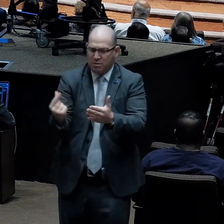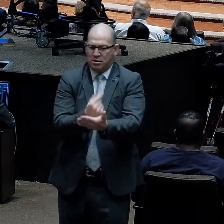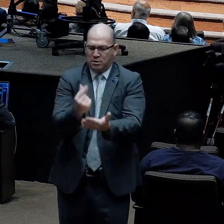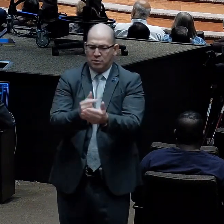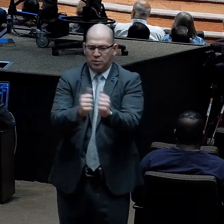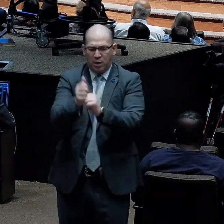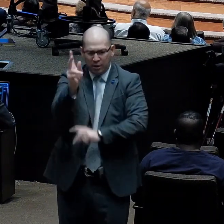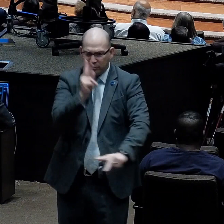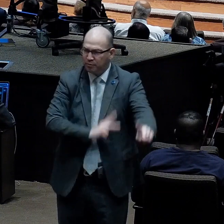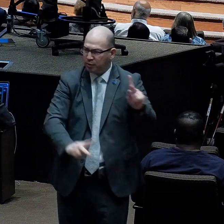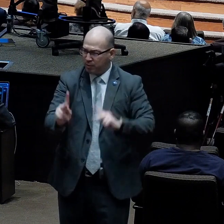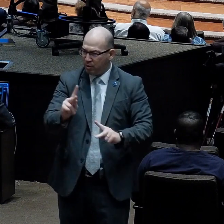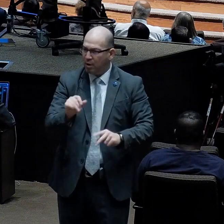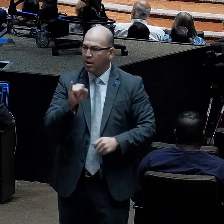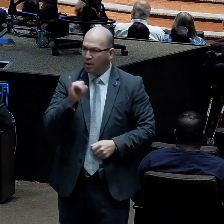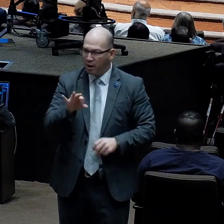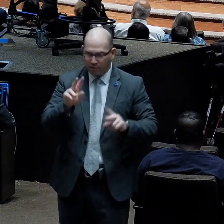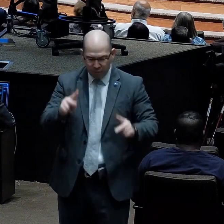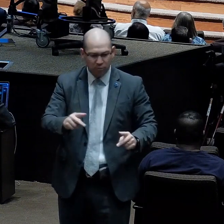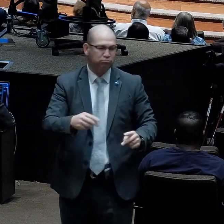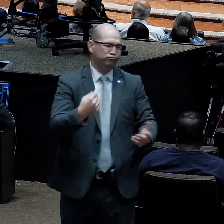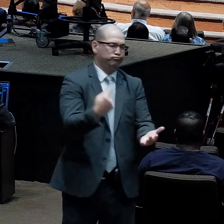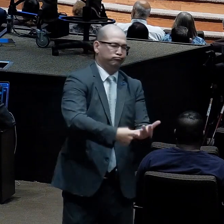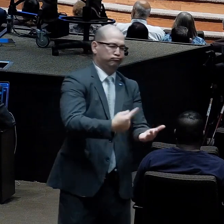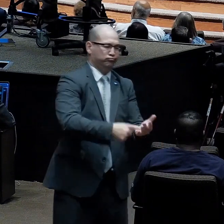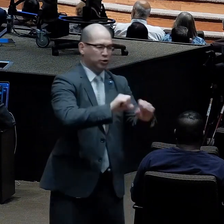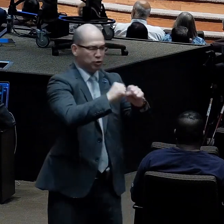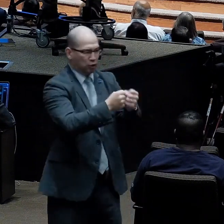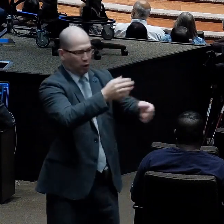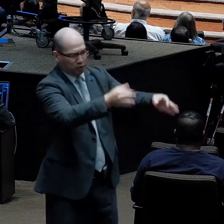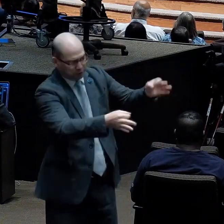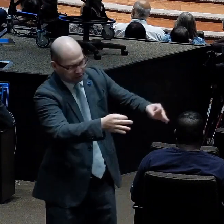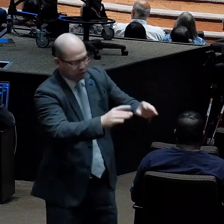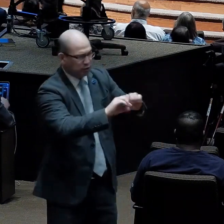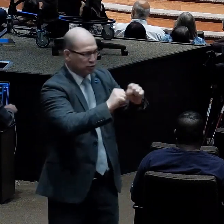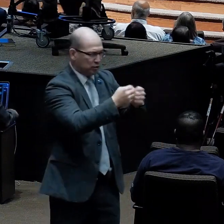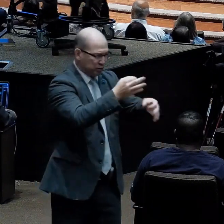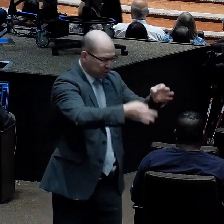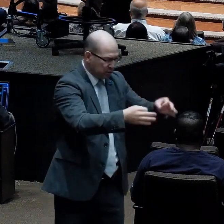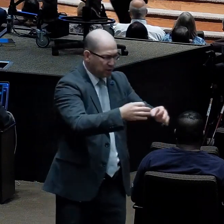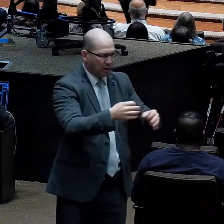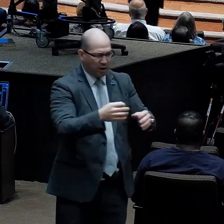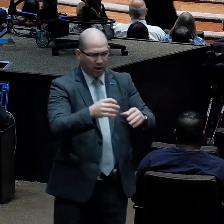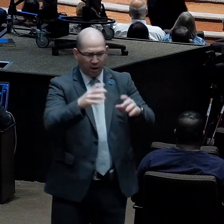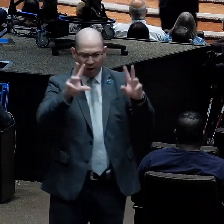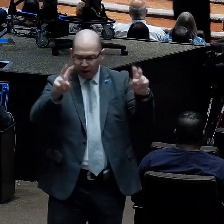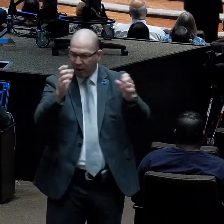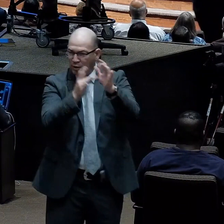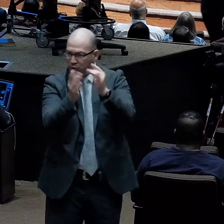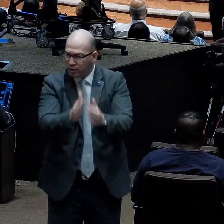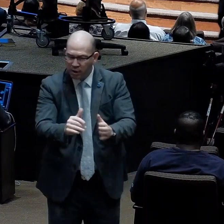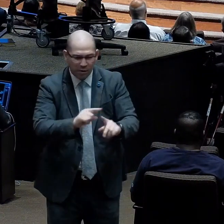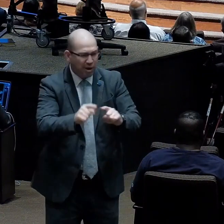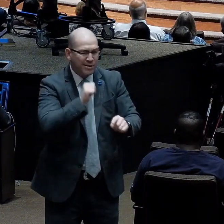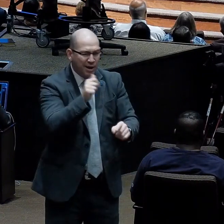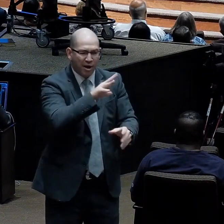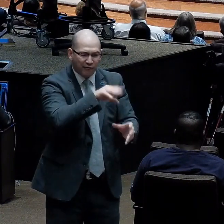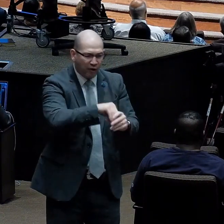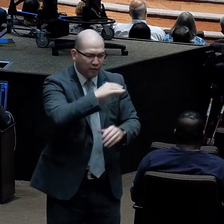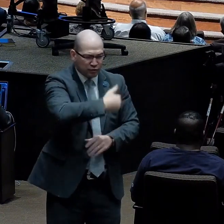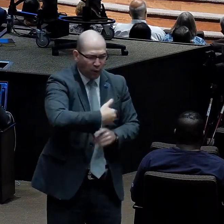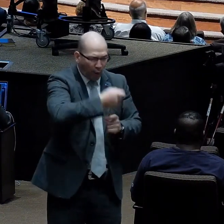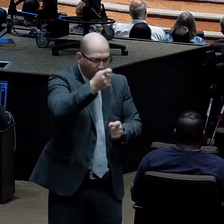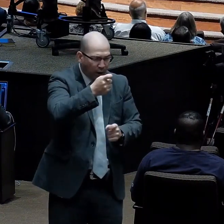someone is talking about social justice, social justice, and they are a Christian, and they are not endeavoring to talk about Jesus, Jesus, Jesus,